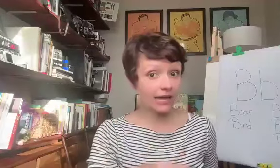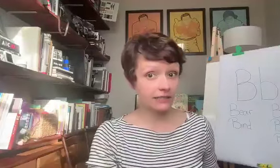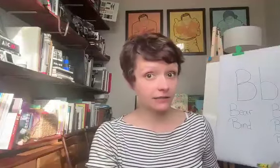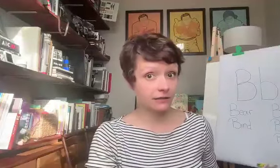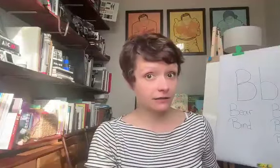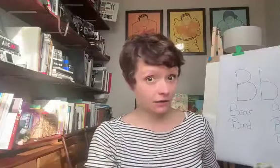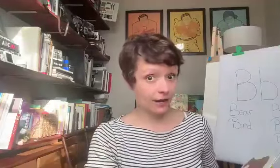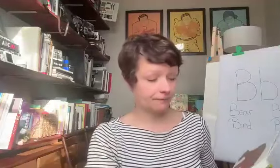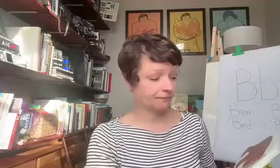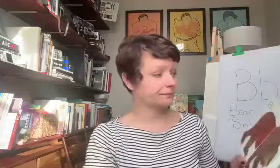eyes.